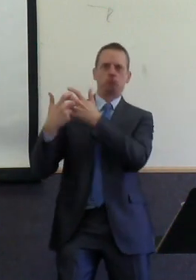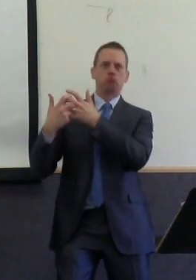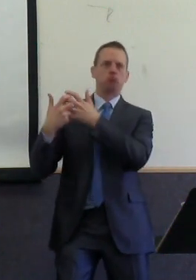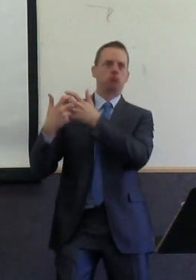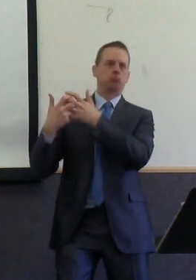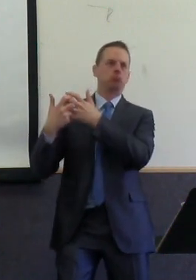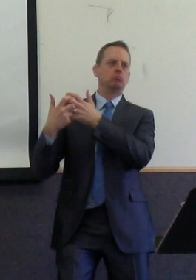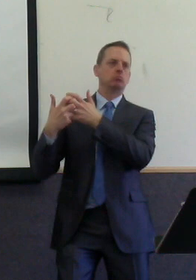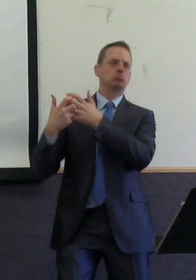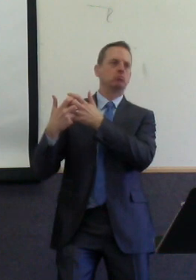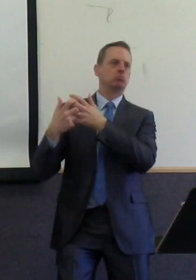that's what you have to communicate.